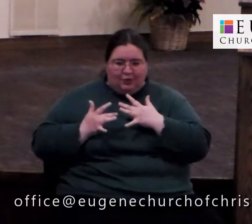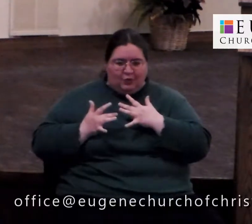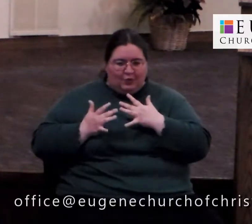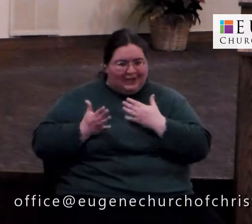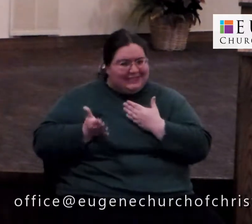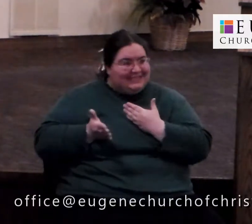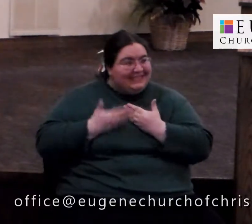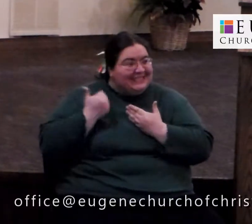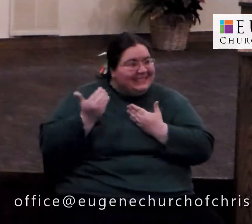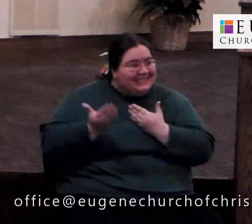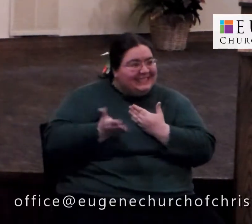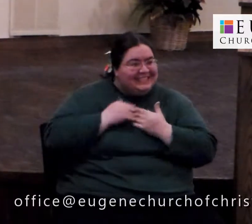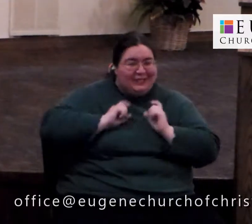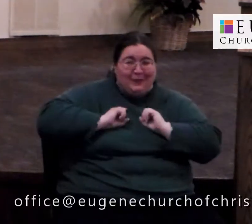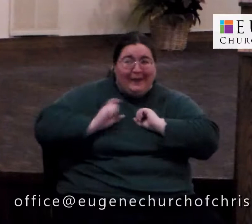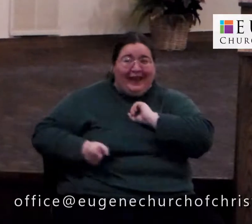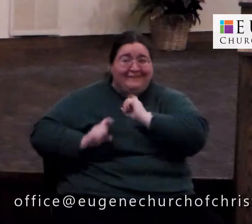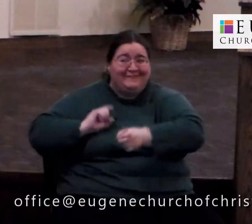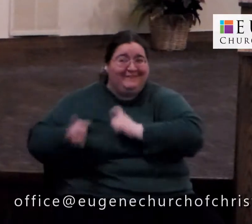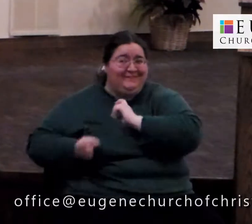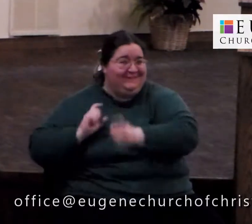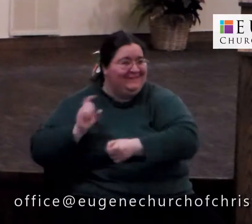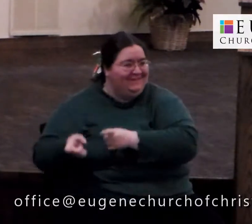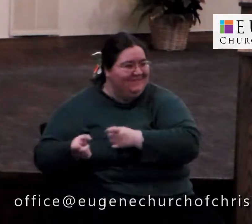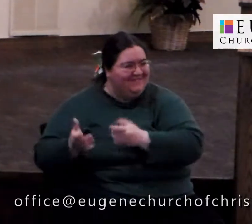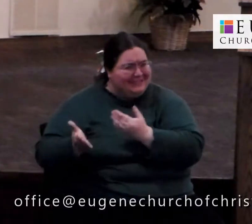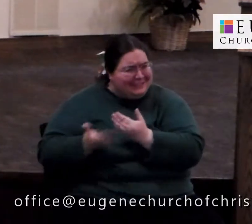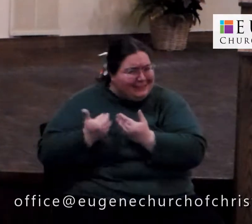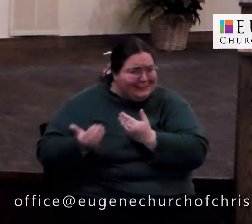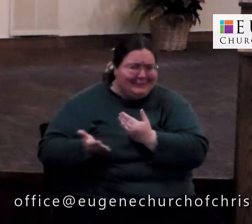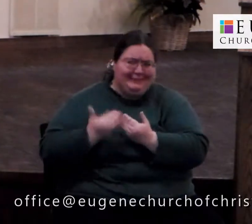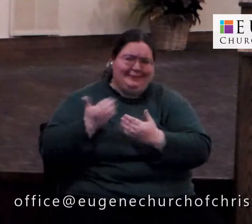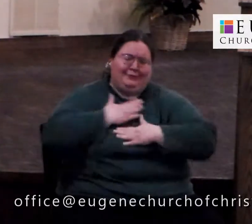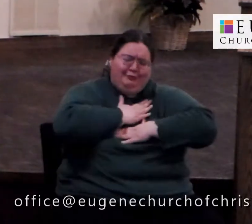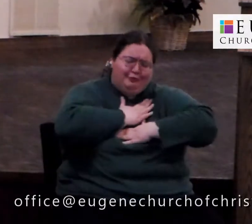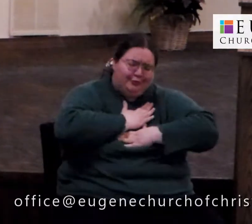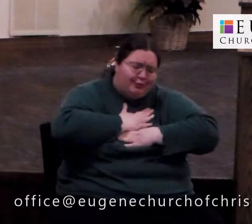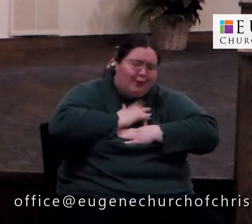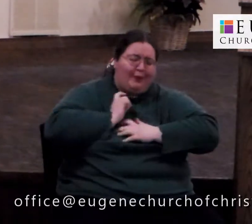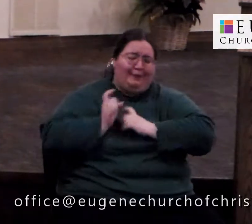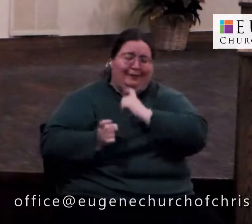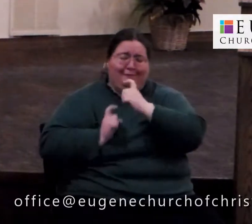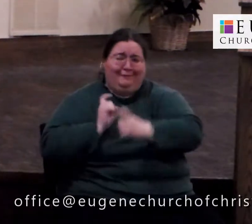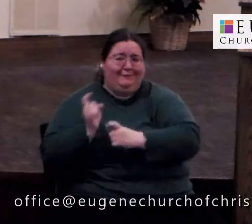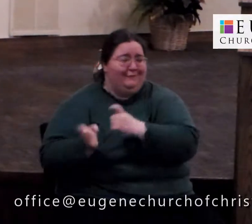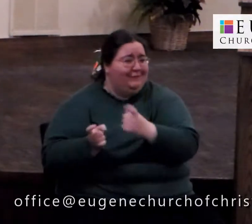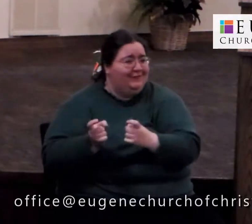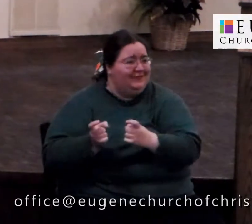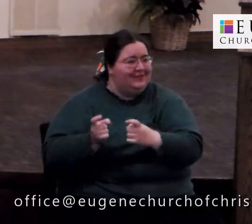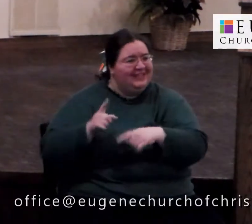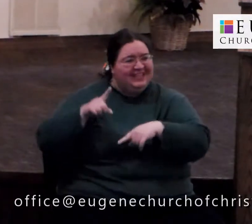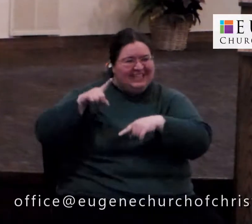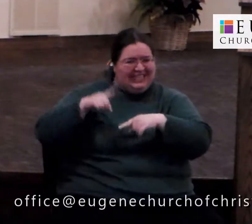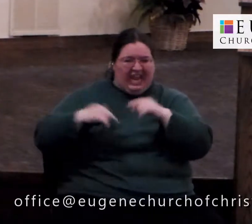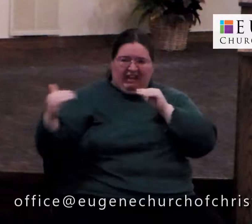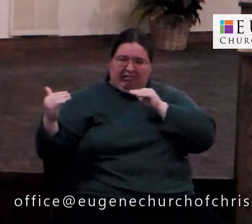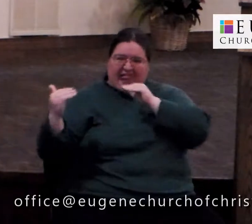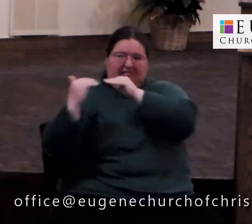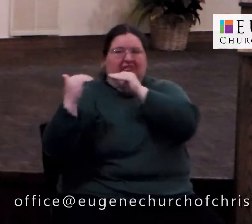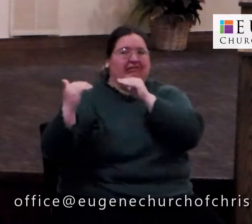this ability to give to someone who has blessed us. We have this ability to give to someone who has given